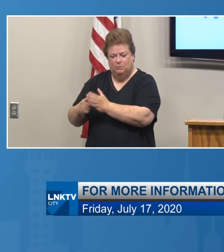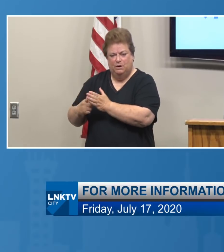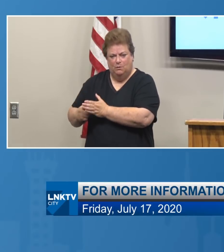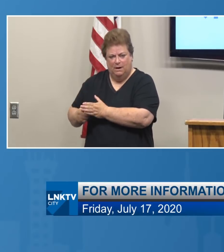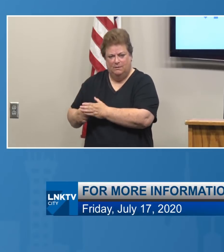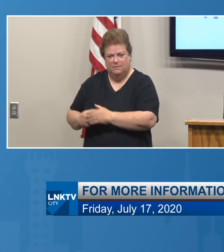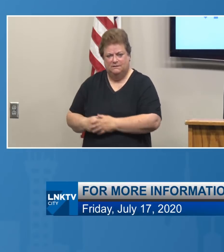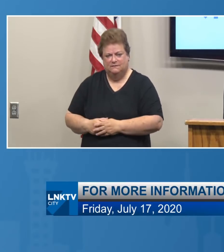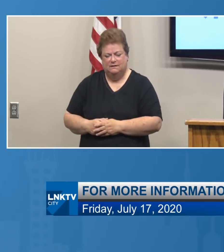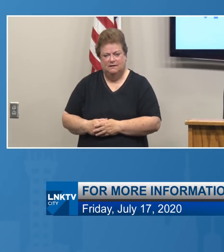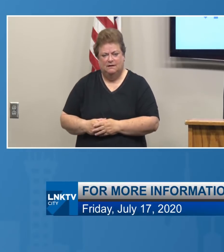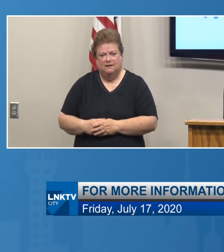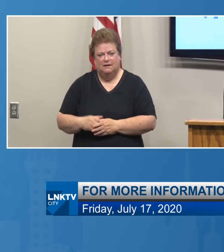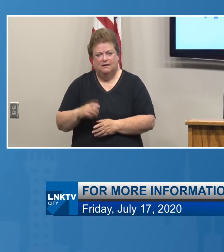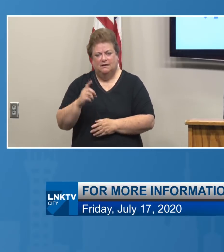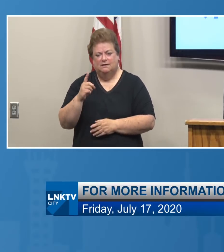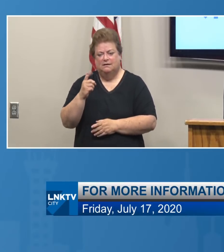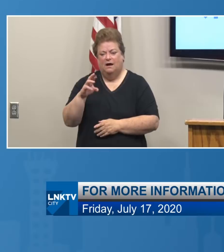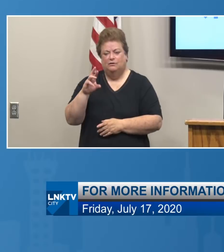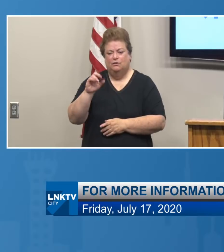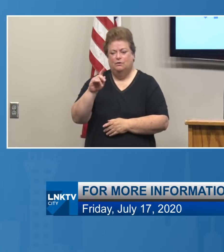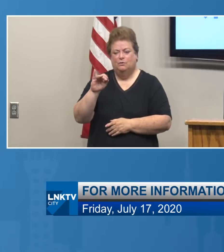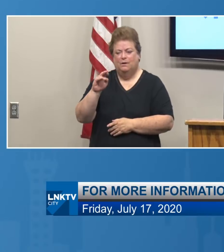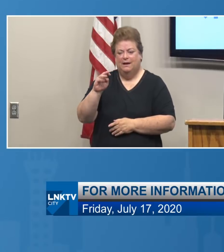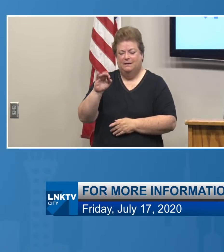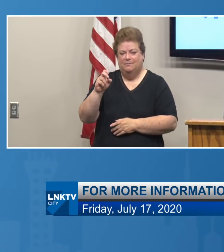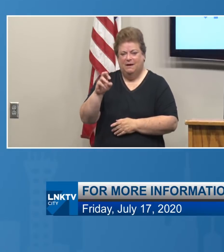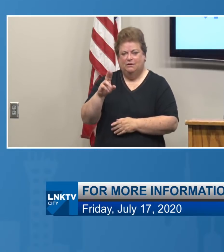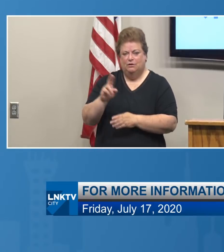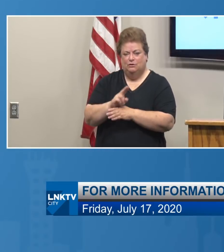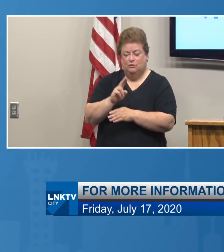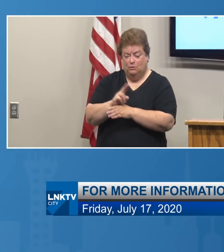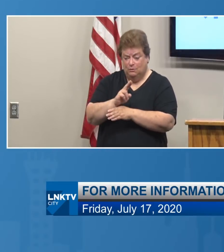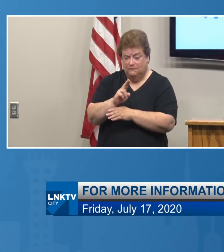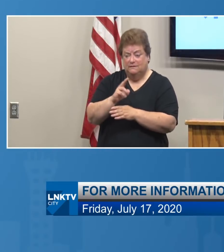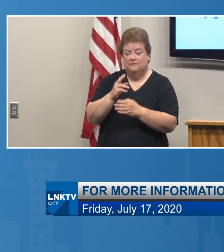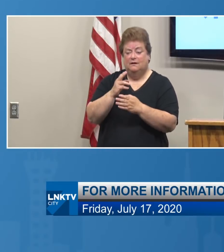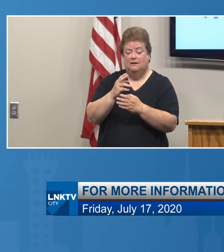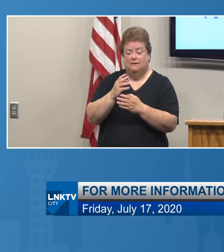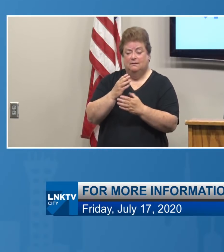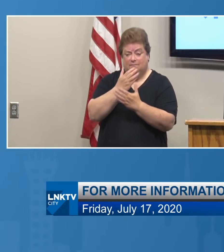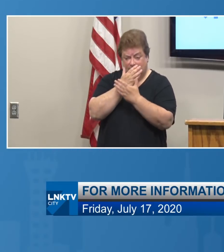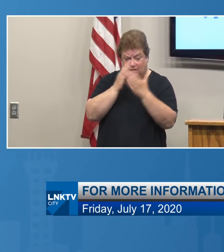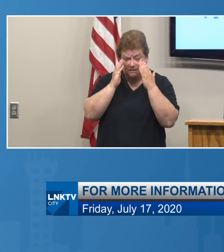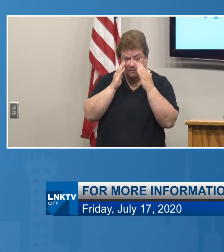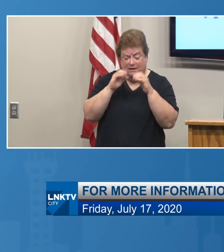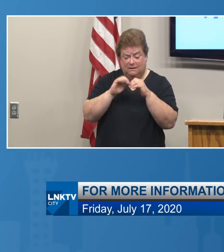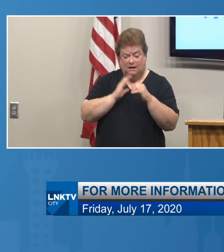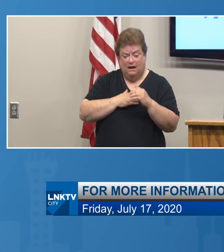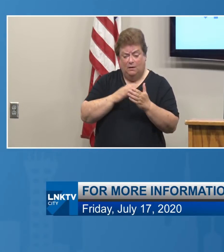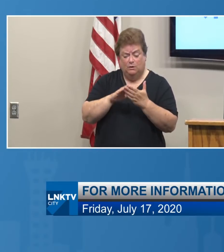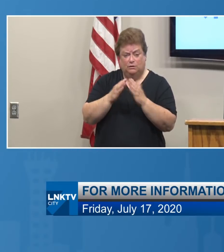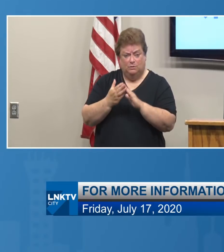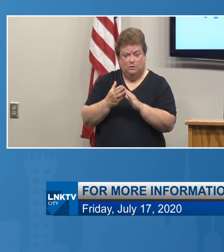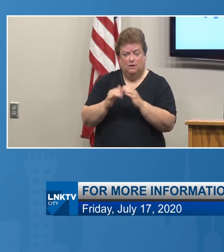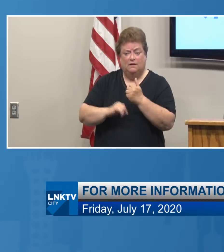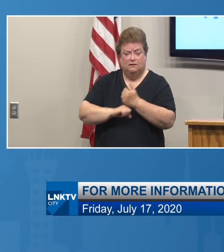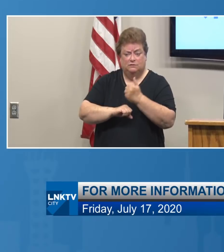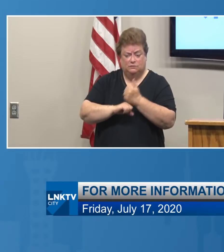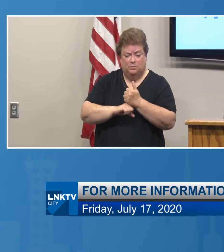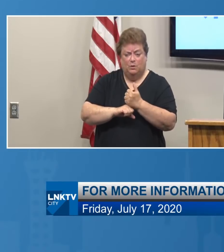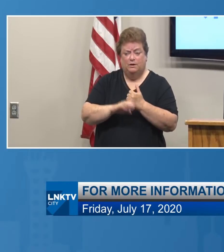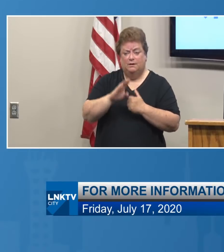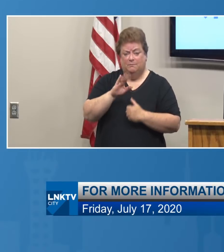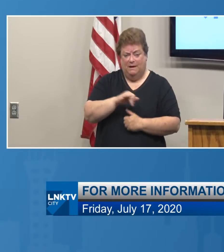medical consultant, Dr. Rademacher, recommends wide use of face coverings in the community, and this has been supported, as the